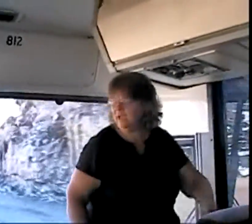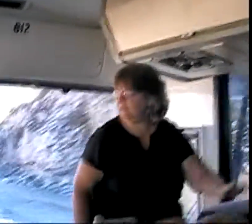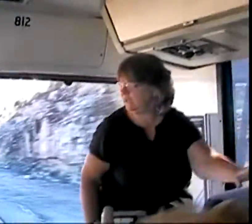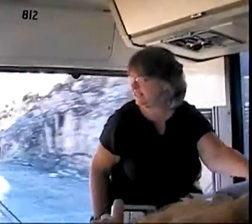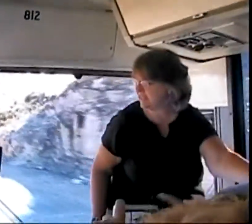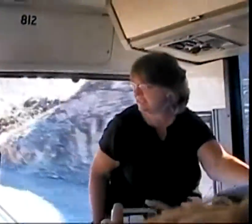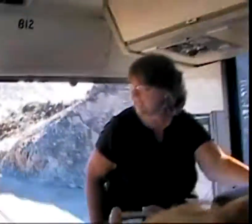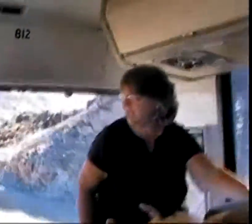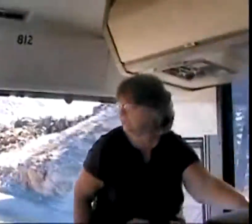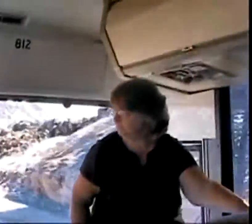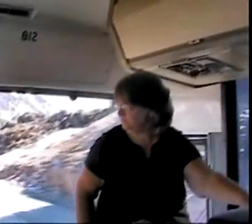I didn't see the sign.